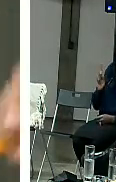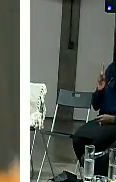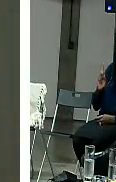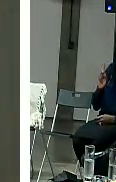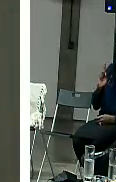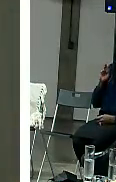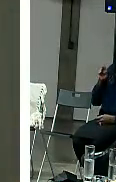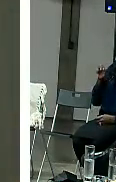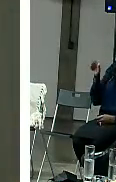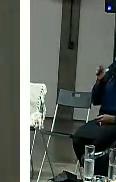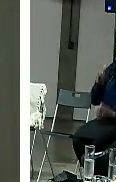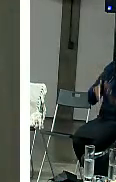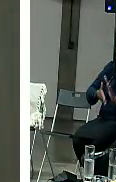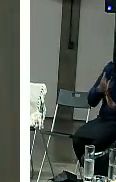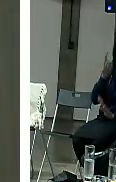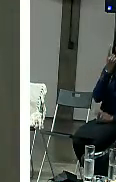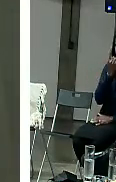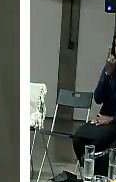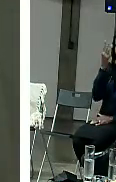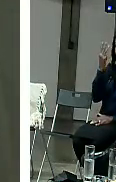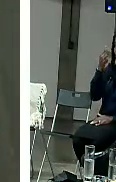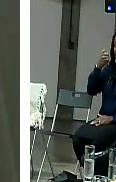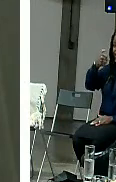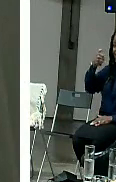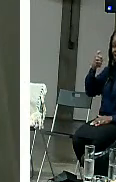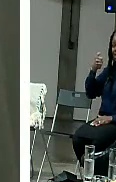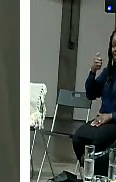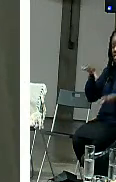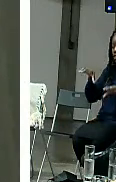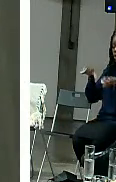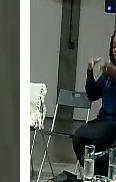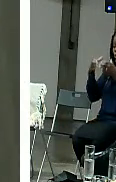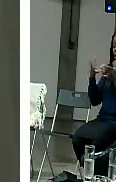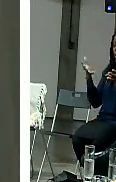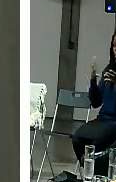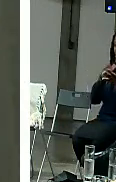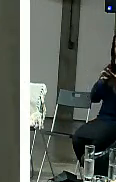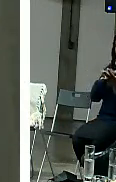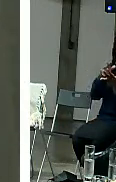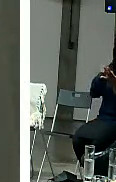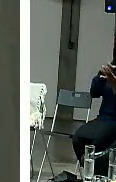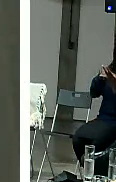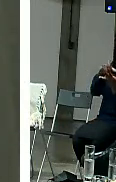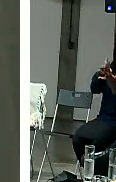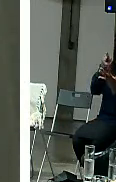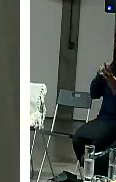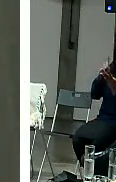he should go to the 136 suite at the Maudsley Hospital.